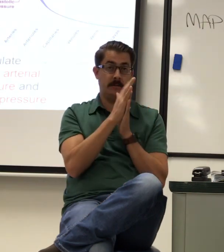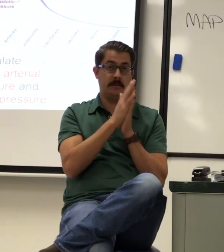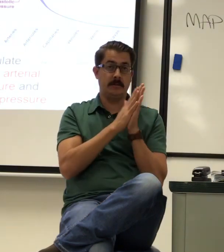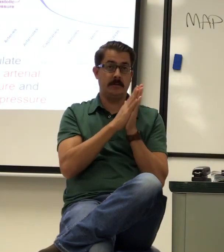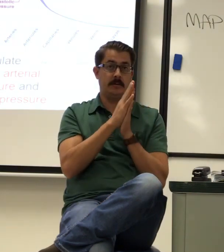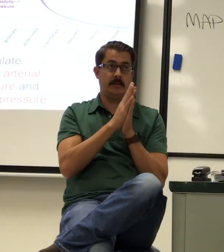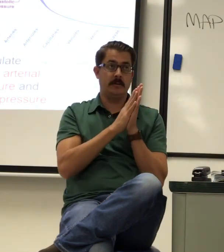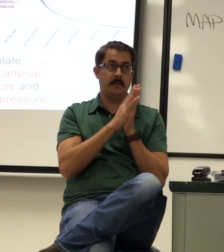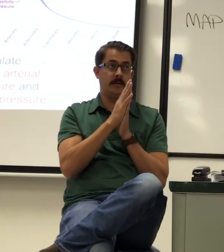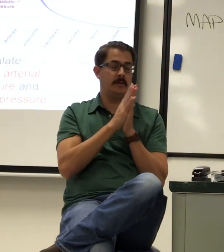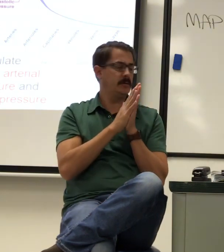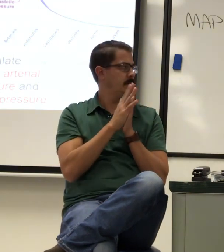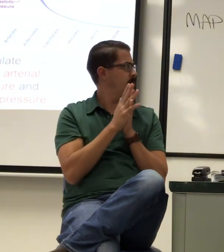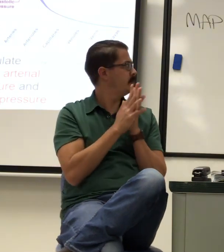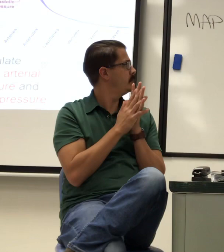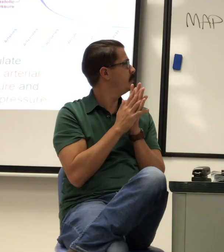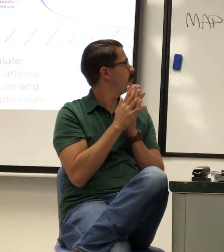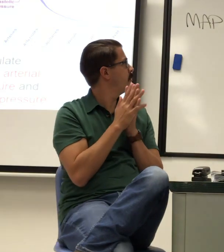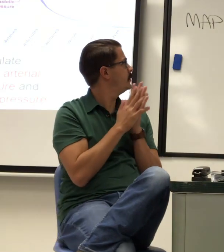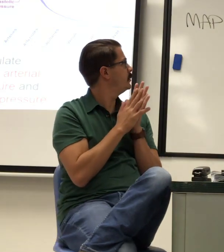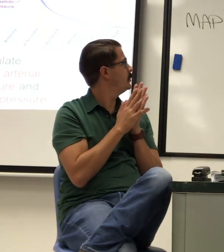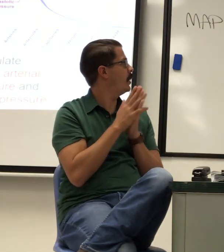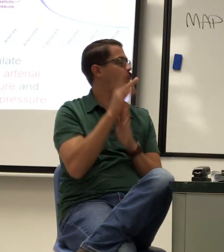1/3 pulse pressure.